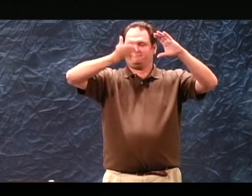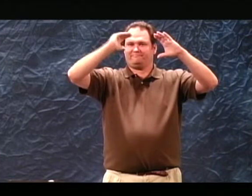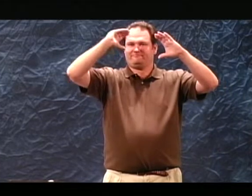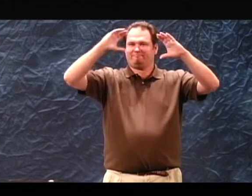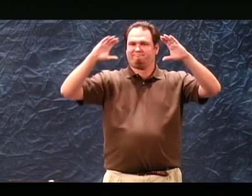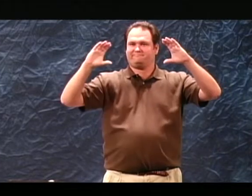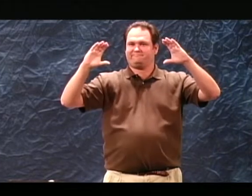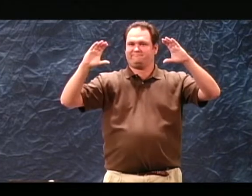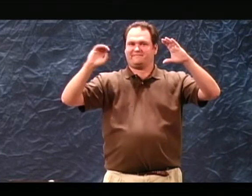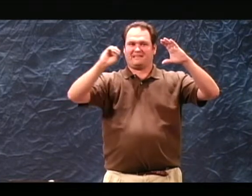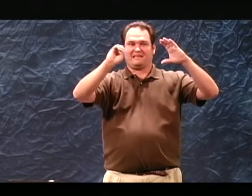eye